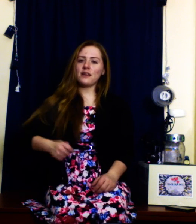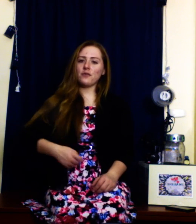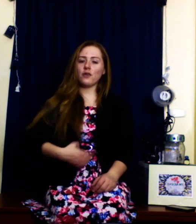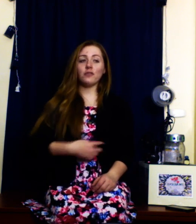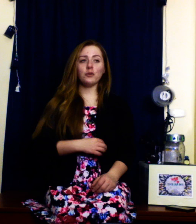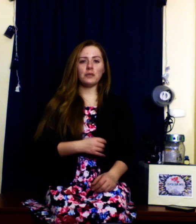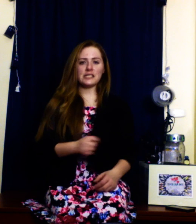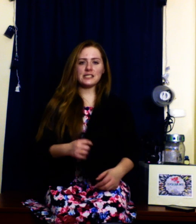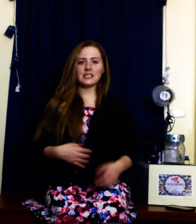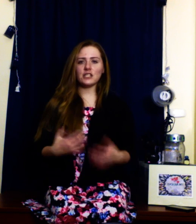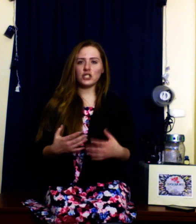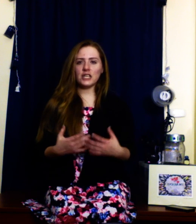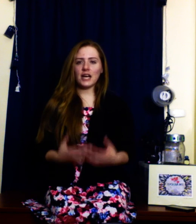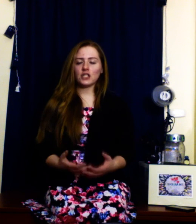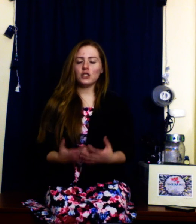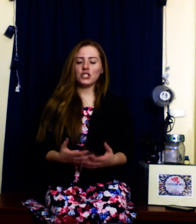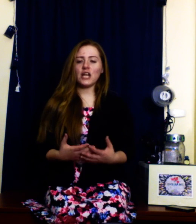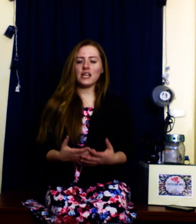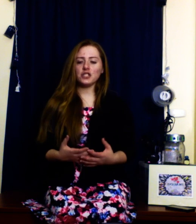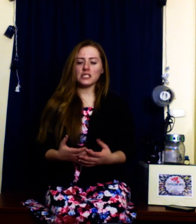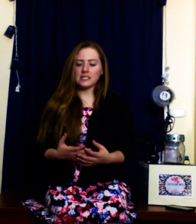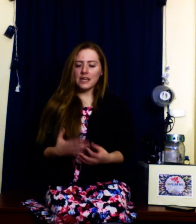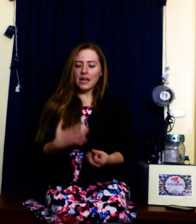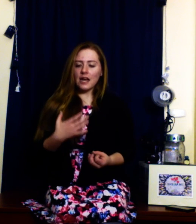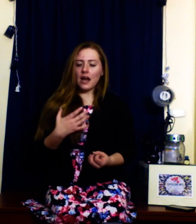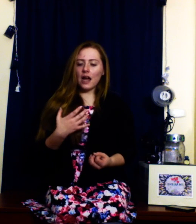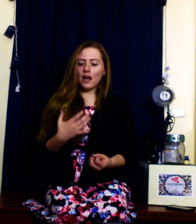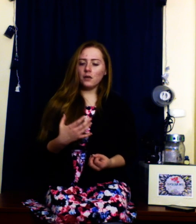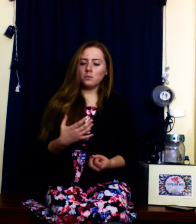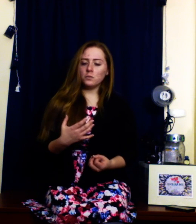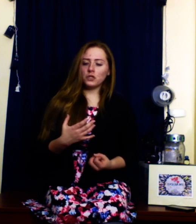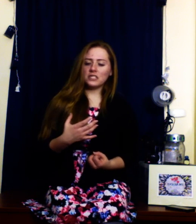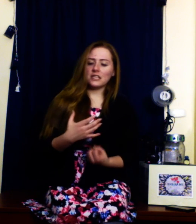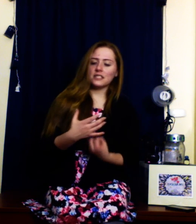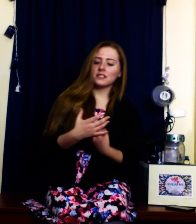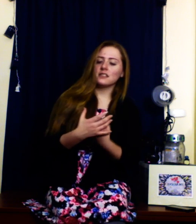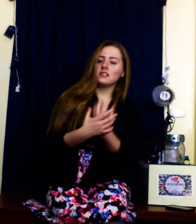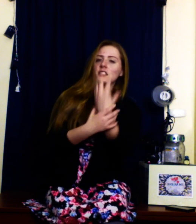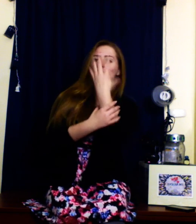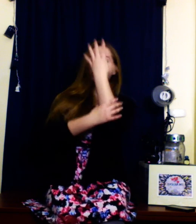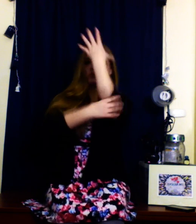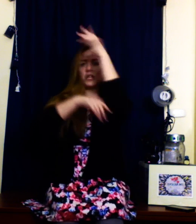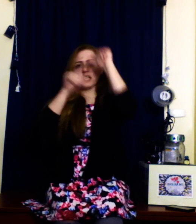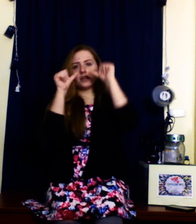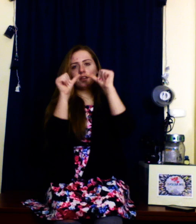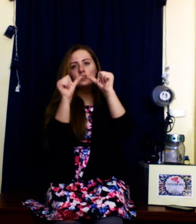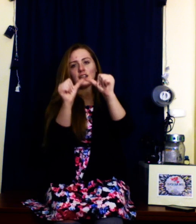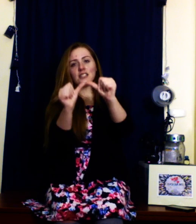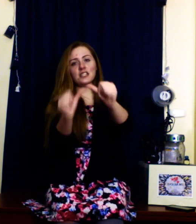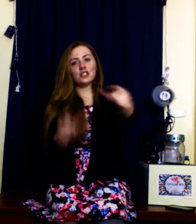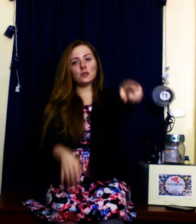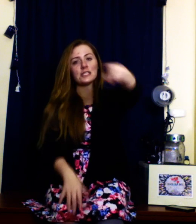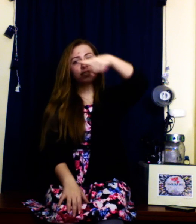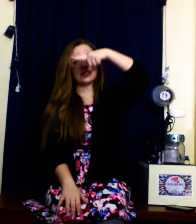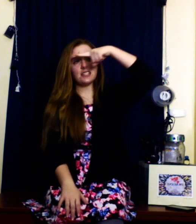a few pieces that she actually changes. She says, spring continues into